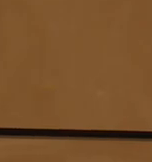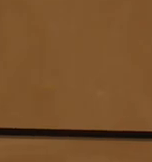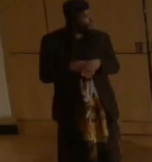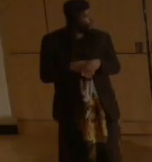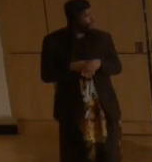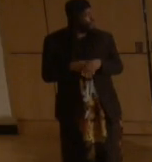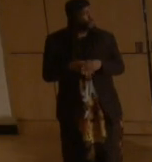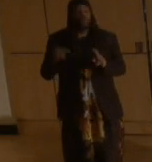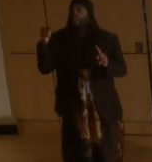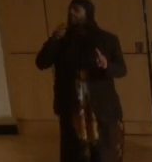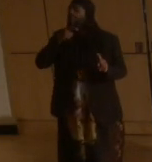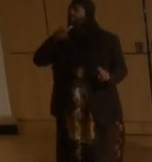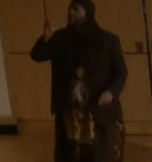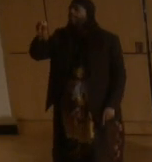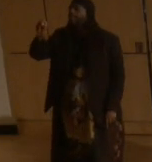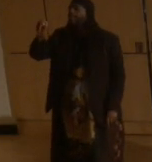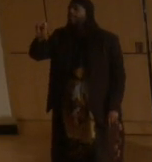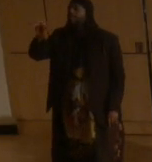was Tanya Miller.